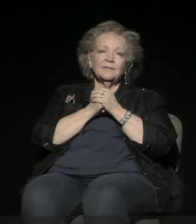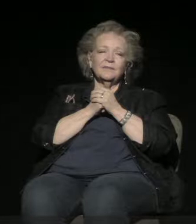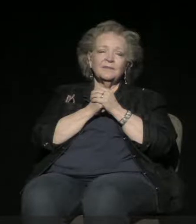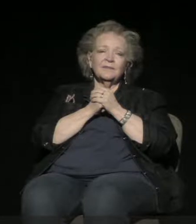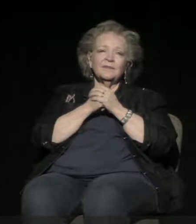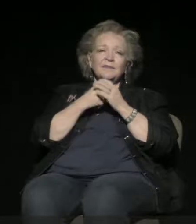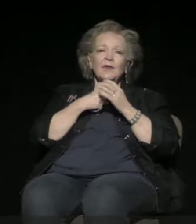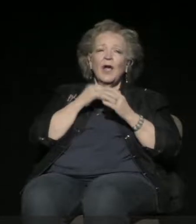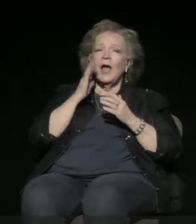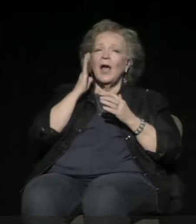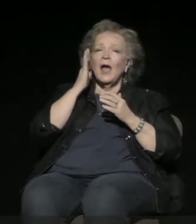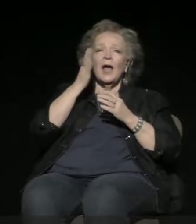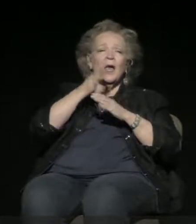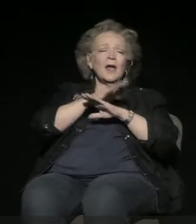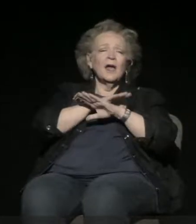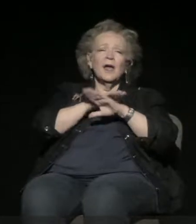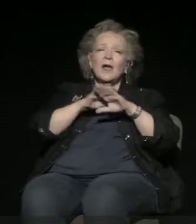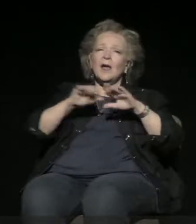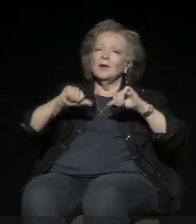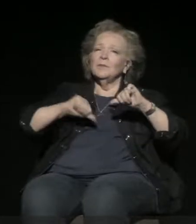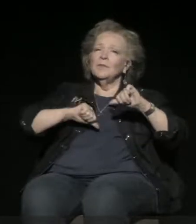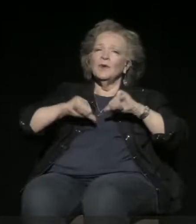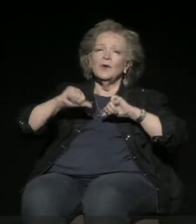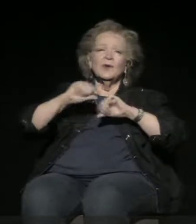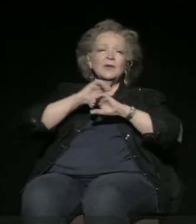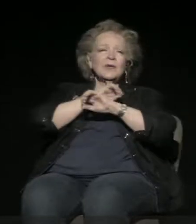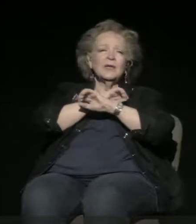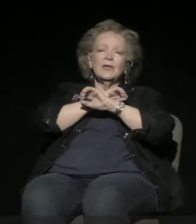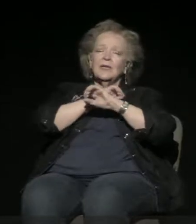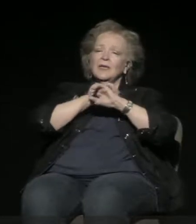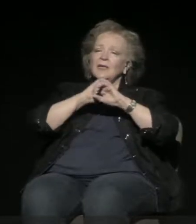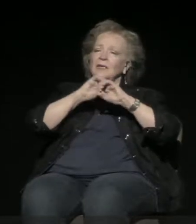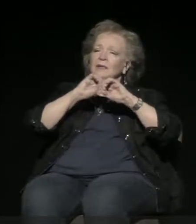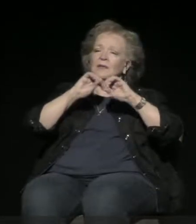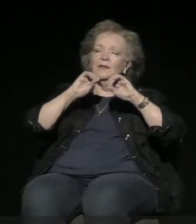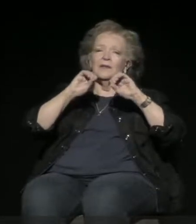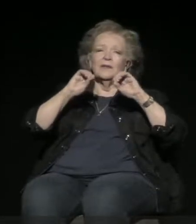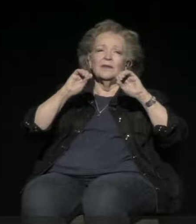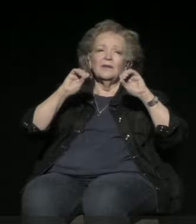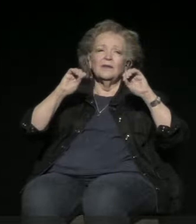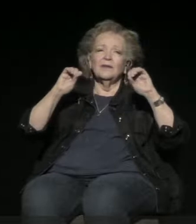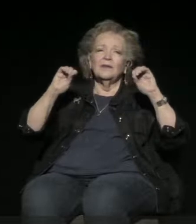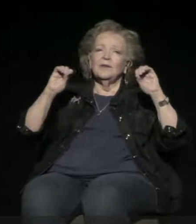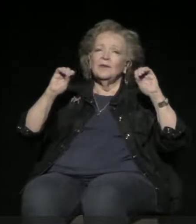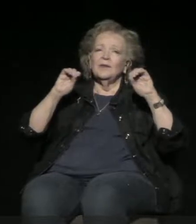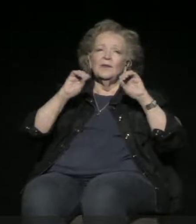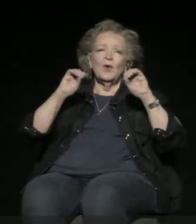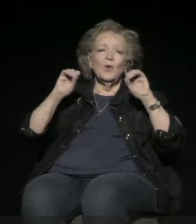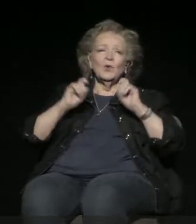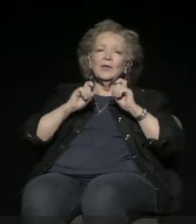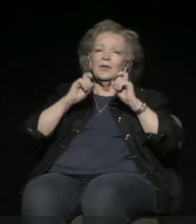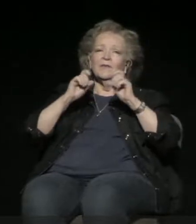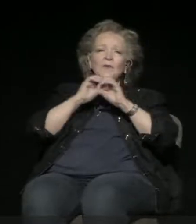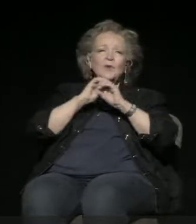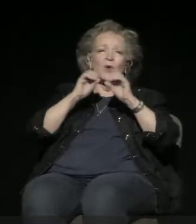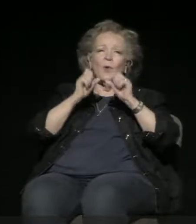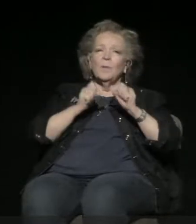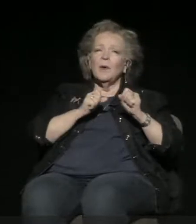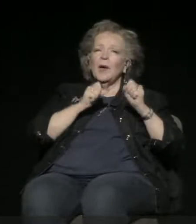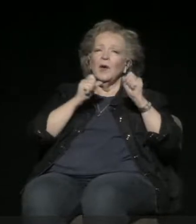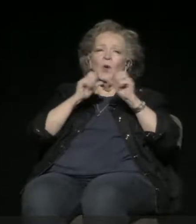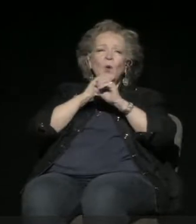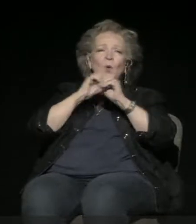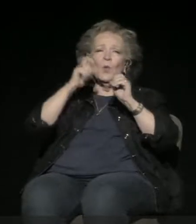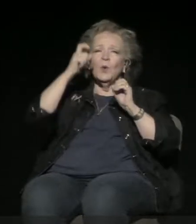I will not boast In anything No gifts